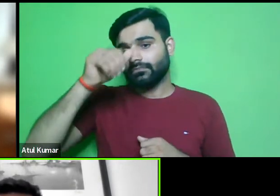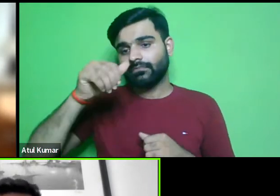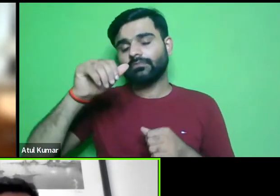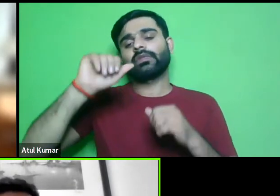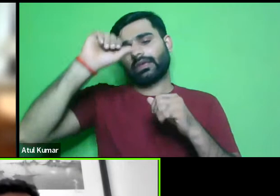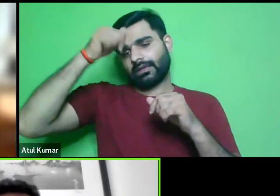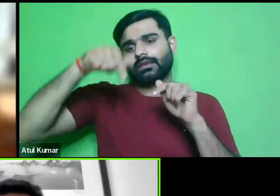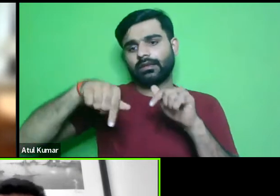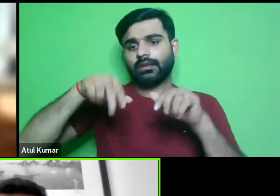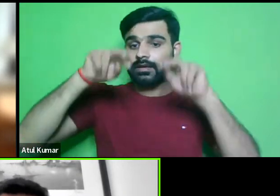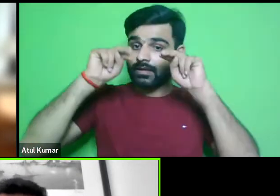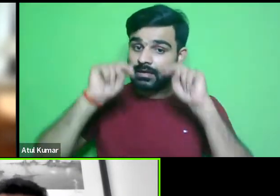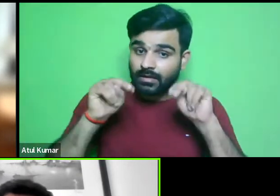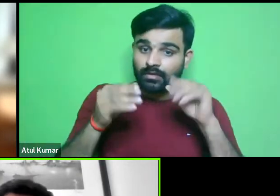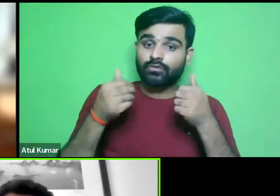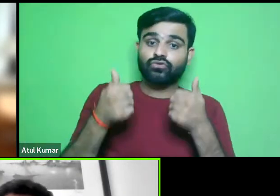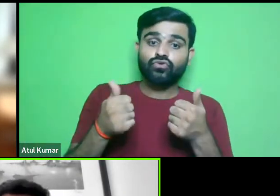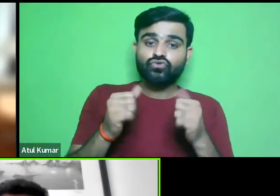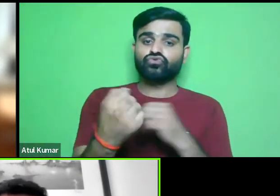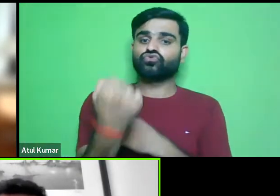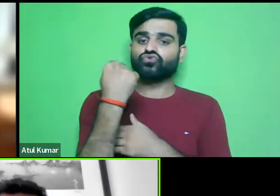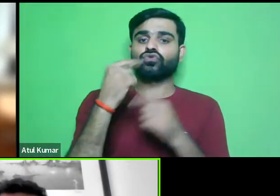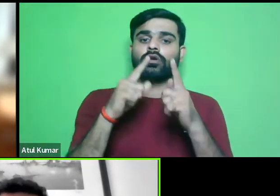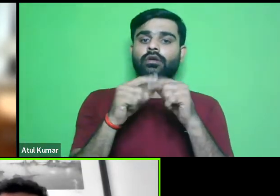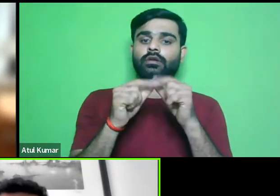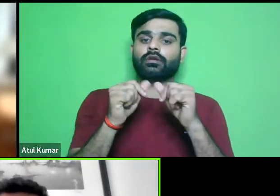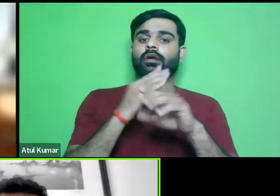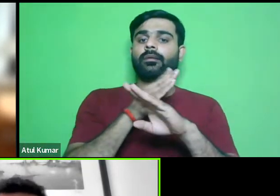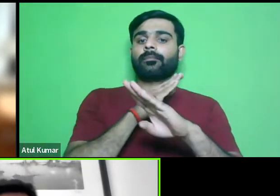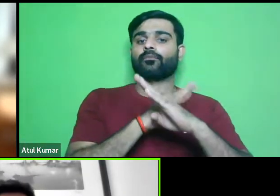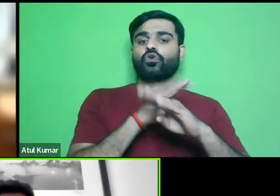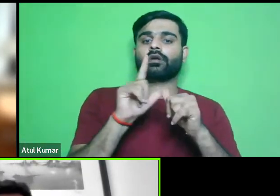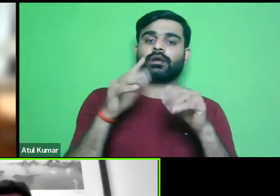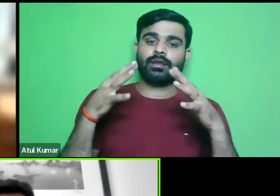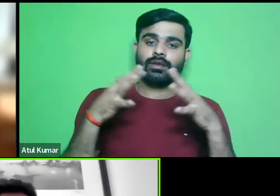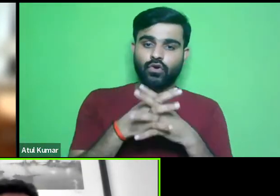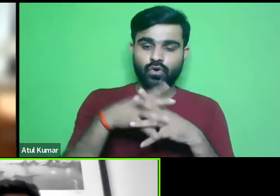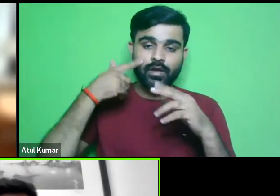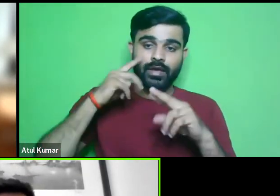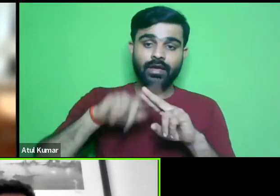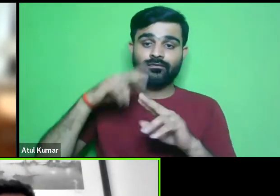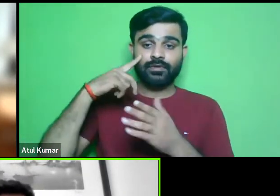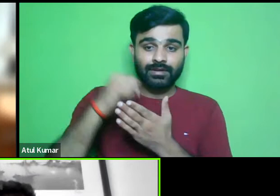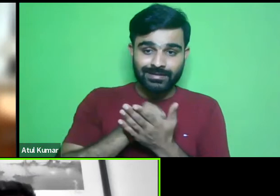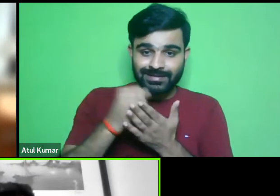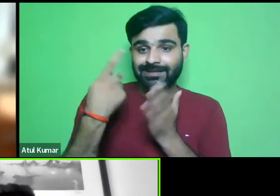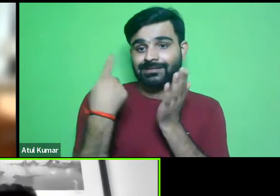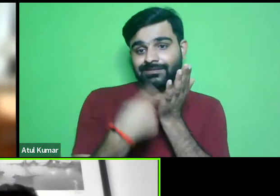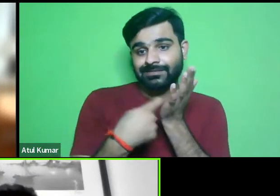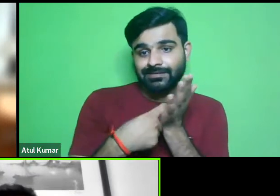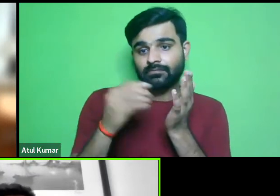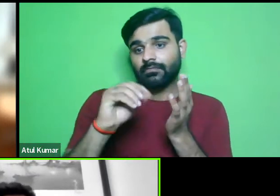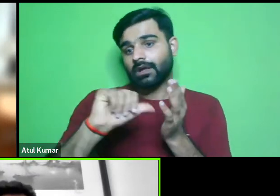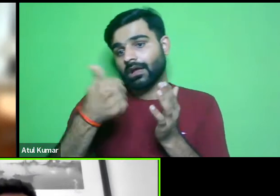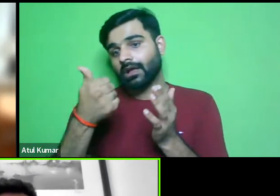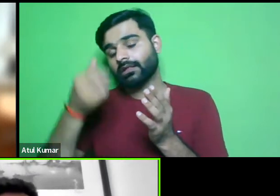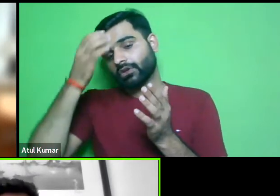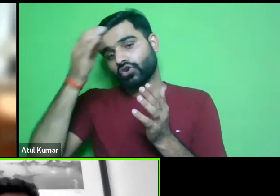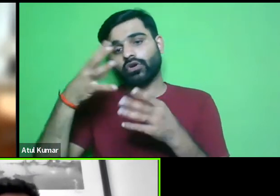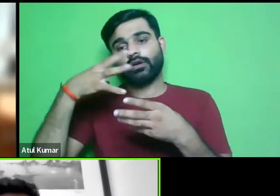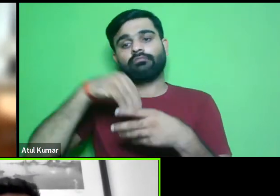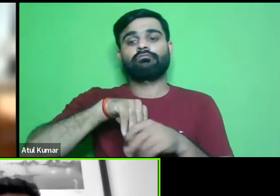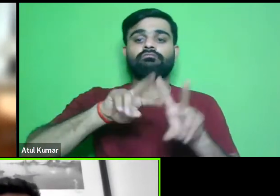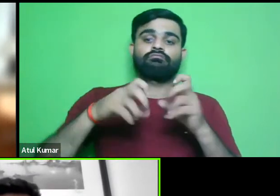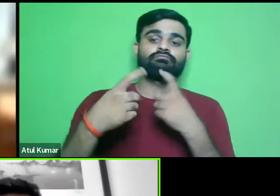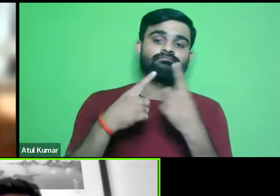India needs to be a good and strong data protection law. Because even if we were to try to regulate some of the other harms that I'm about to talk about